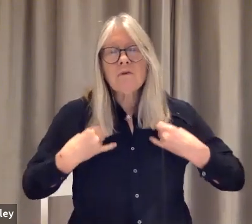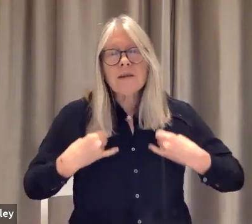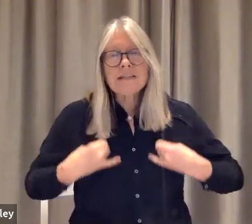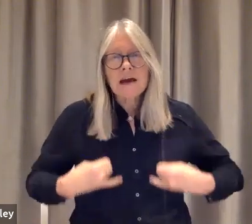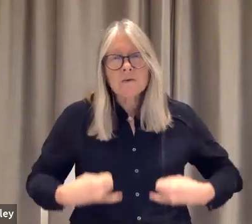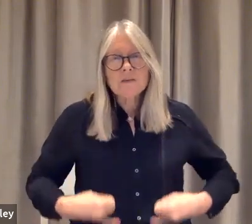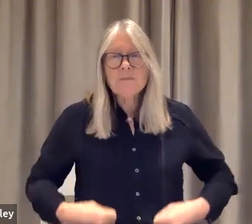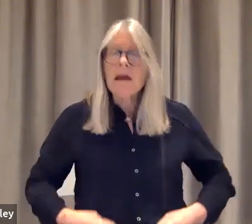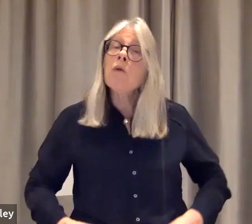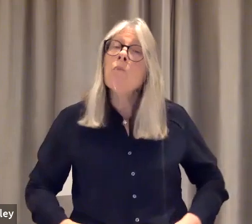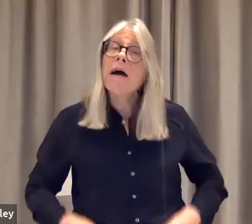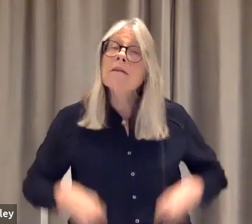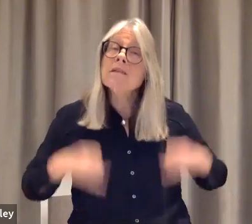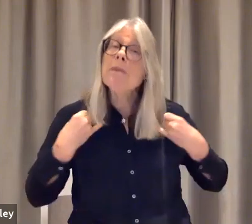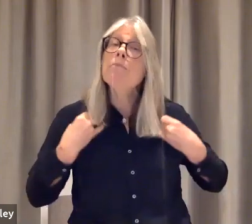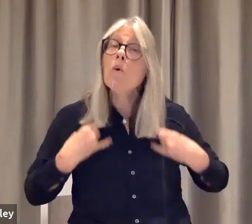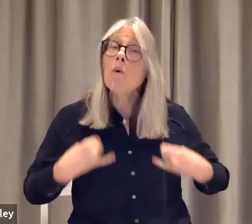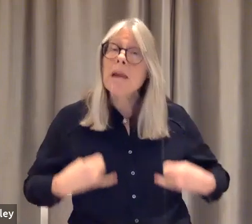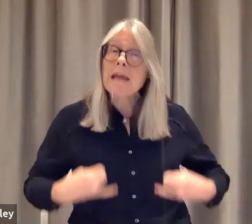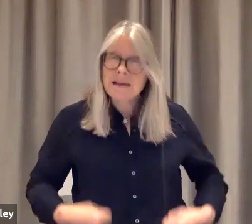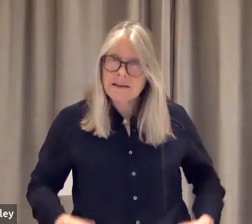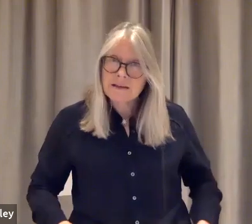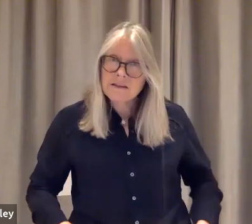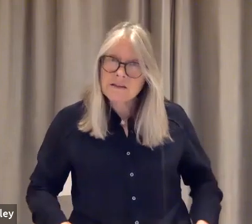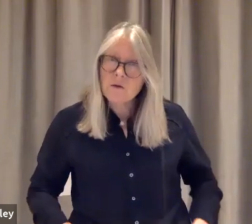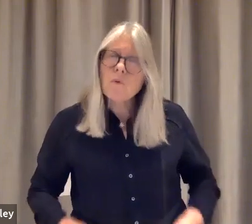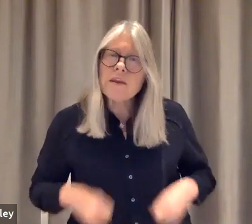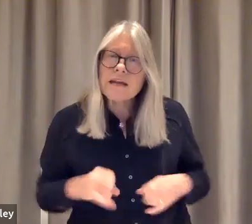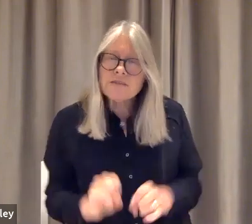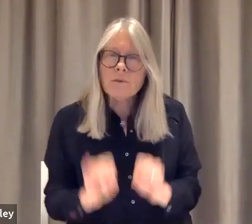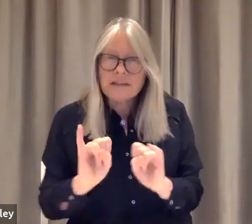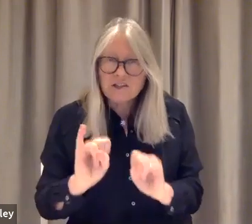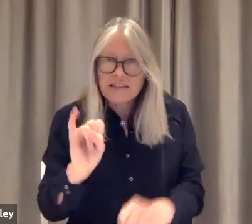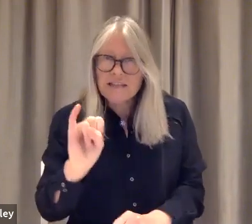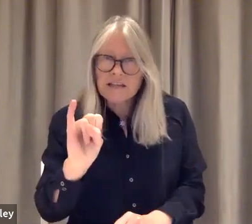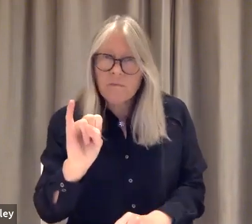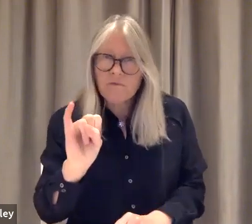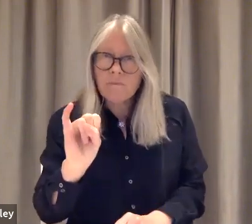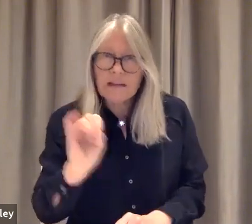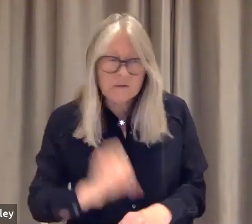drawing down, to be unwell, to be poorly. So all the negative connotations tend to come from the little